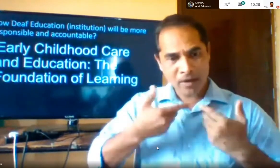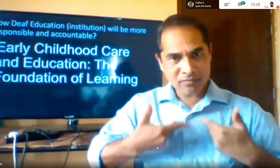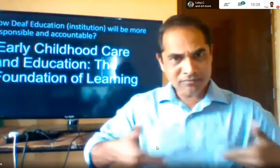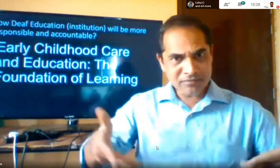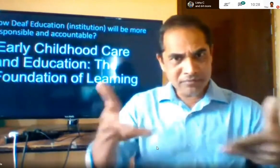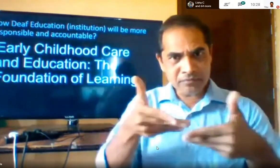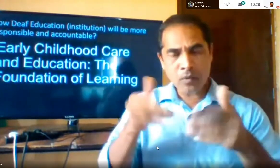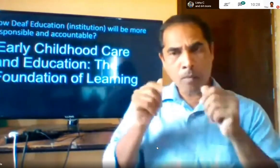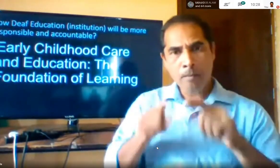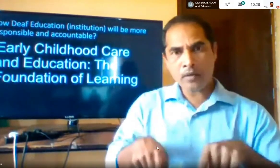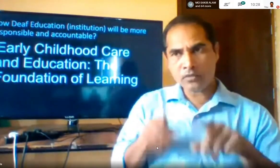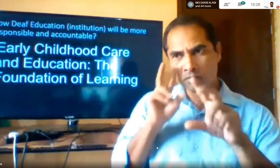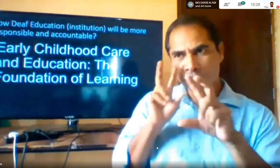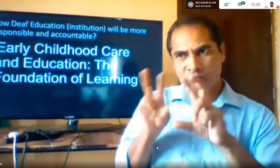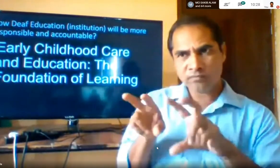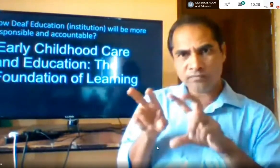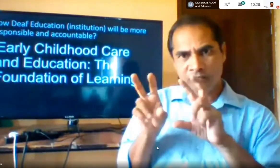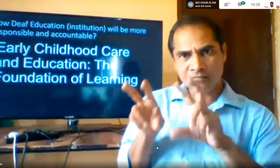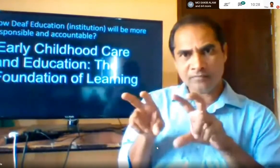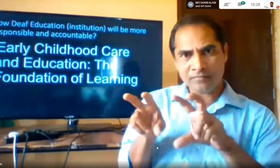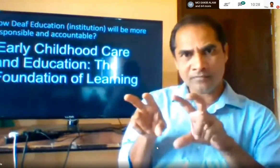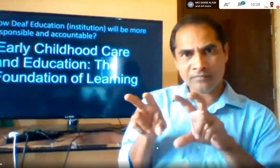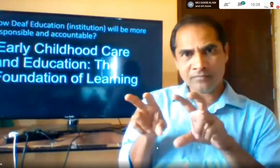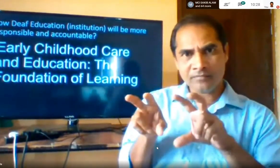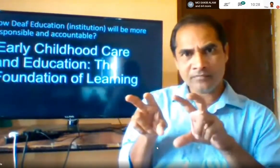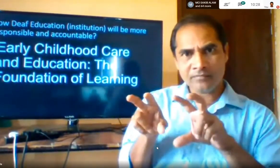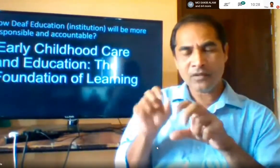education, awareness, empowerment.